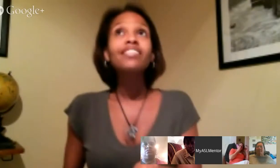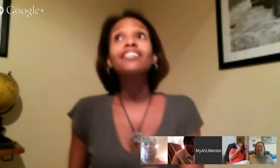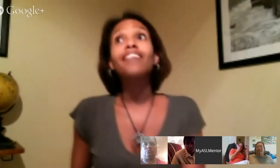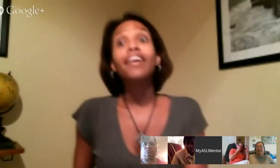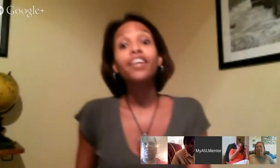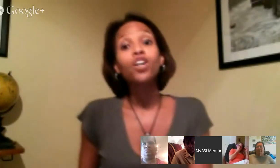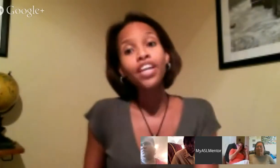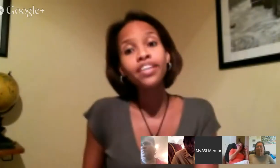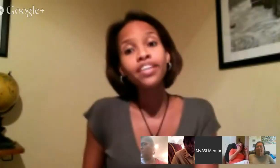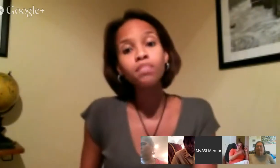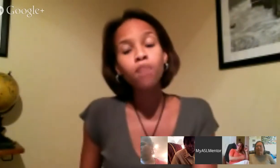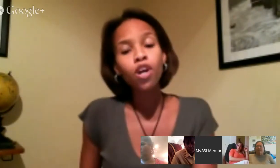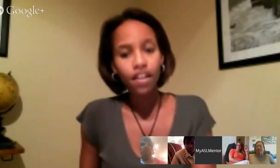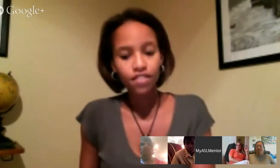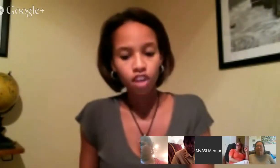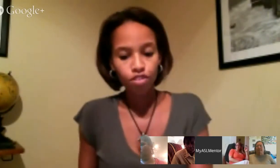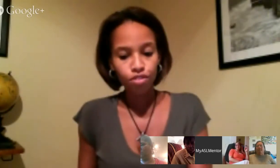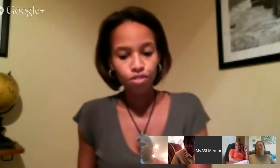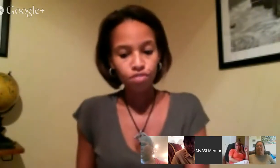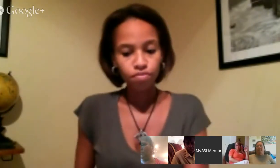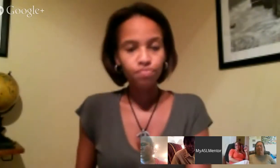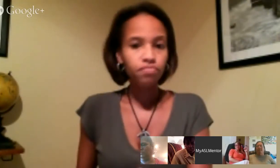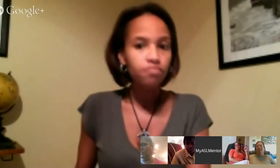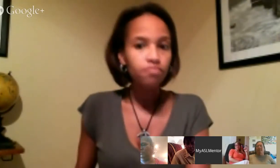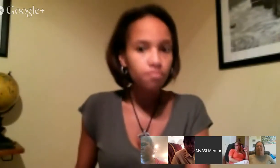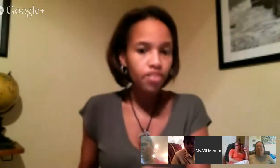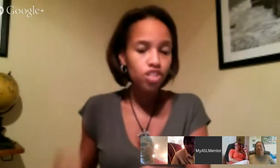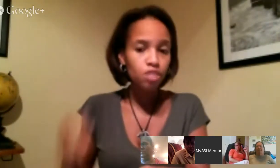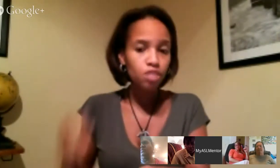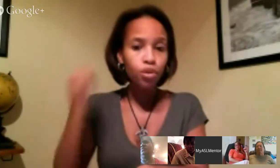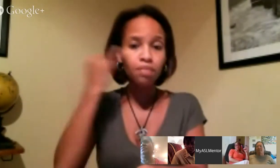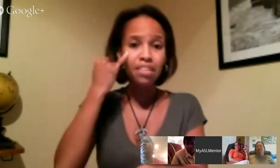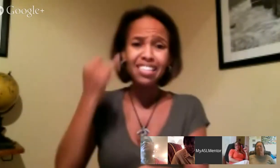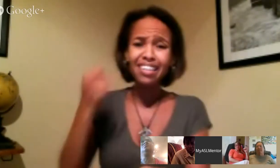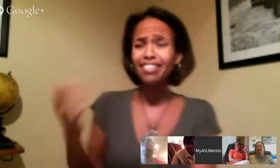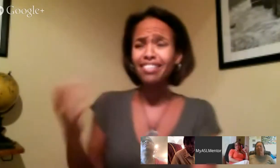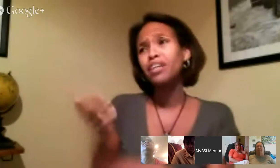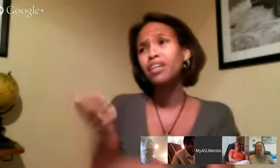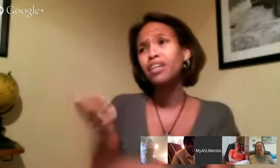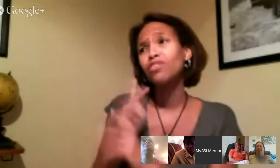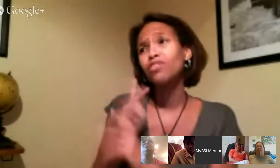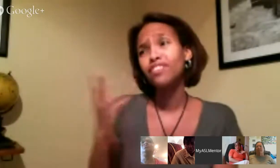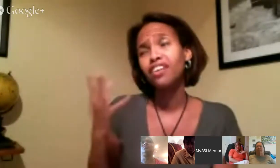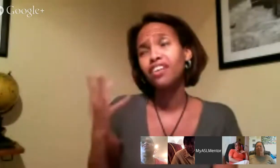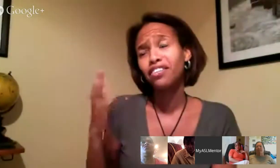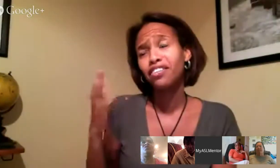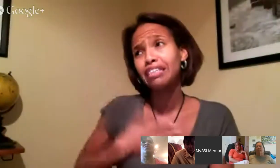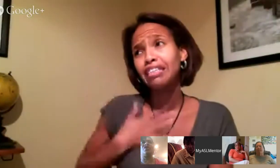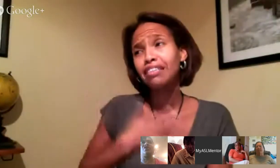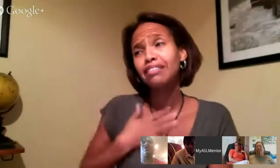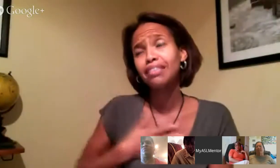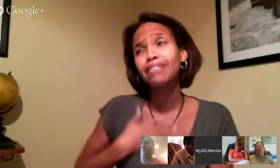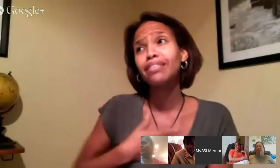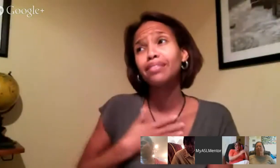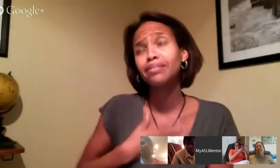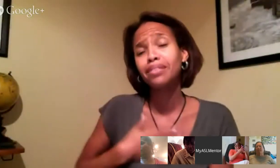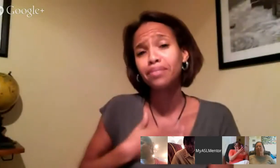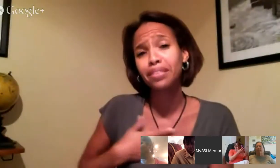Sentence like, why do you need to borrow $5? Because poor somebody said, oh, can I borrow $5? And